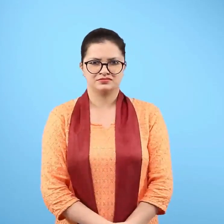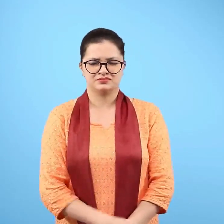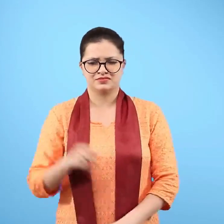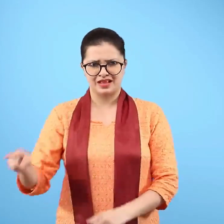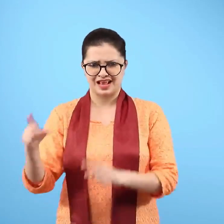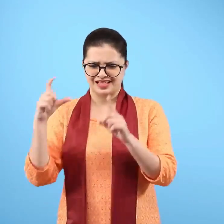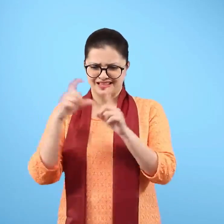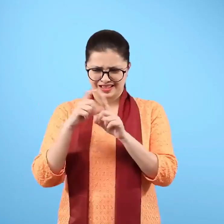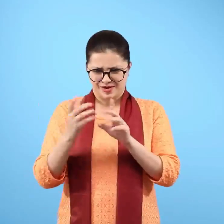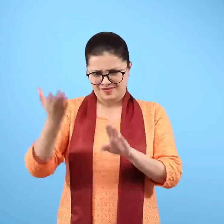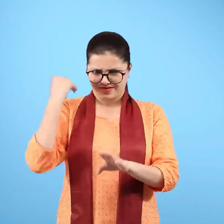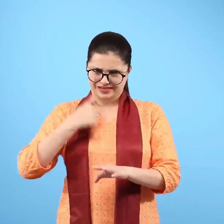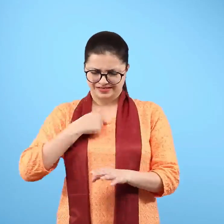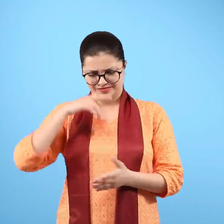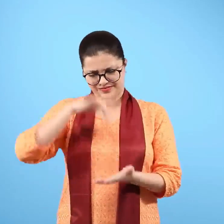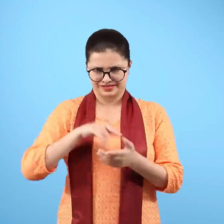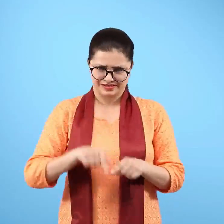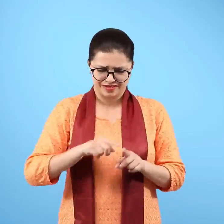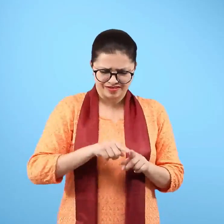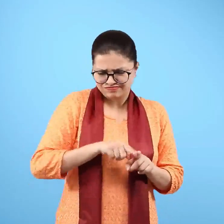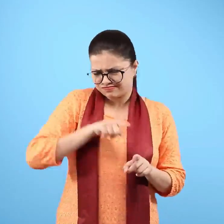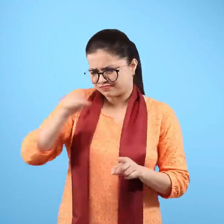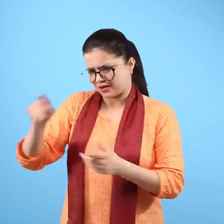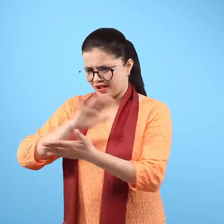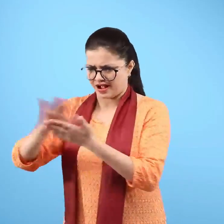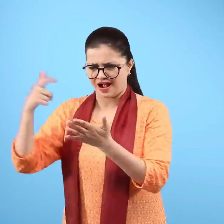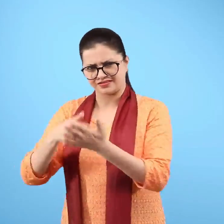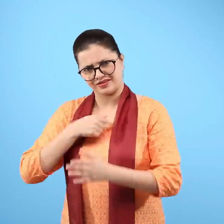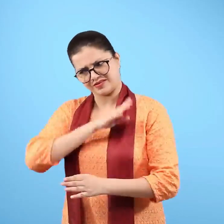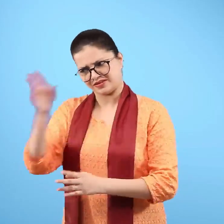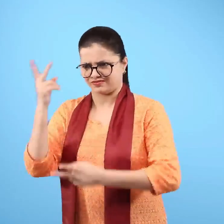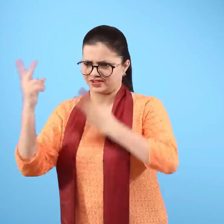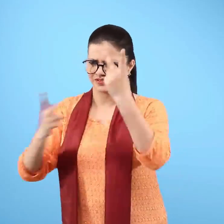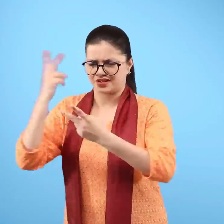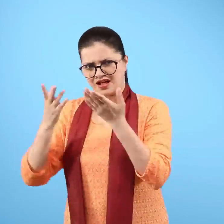I travelled from Delhi to Haryana, but I never saw any lines on the ground.